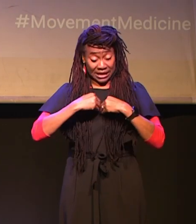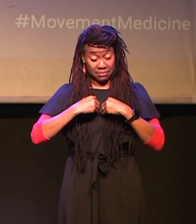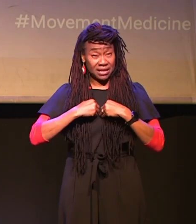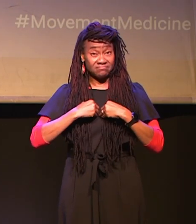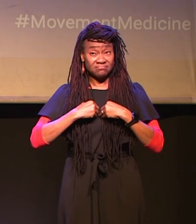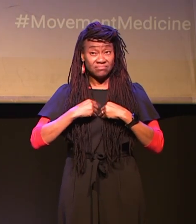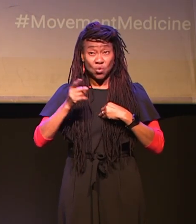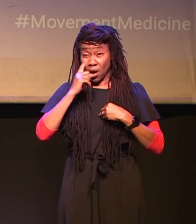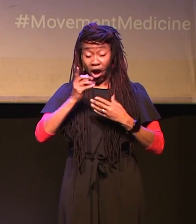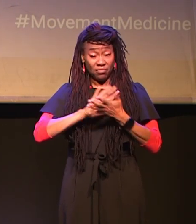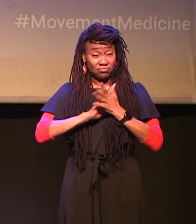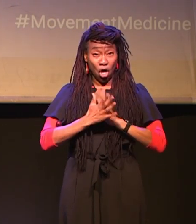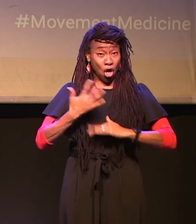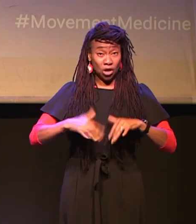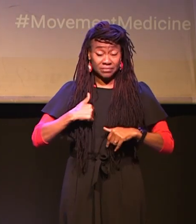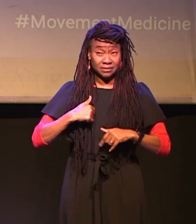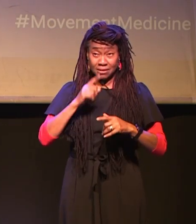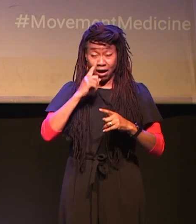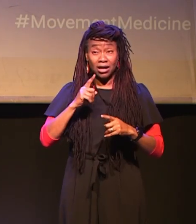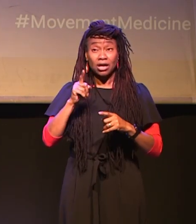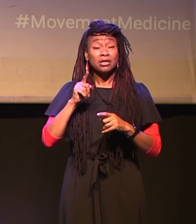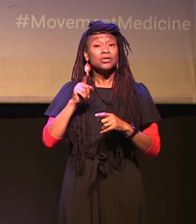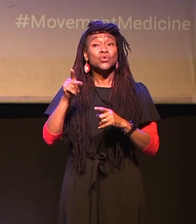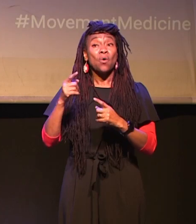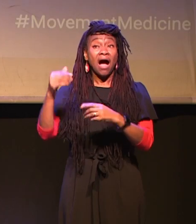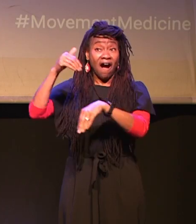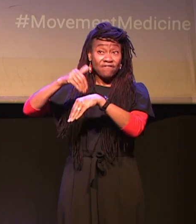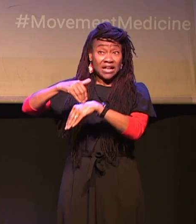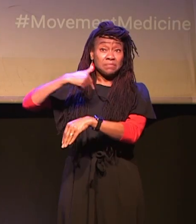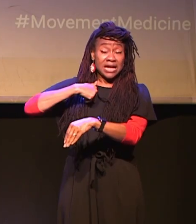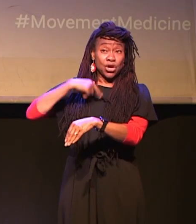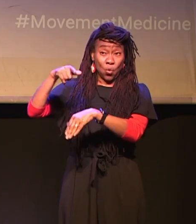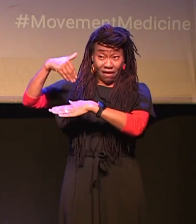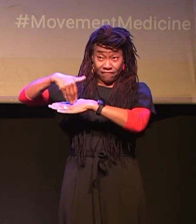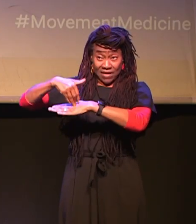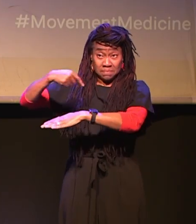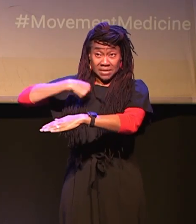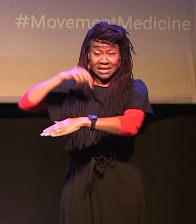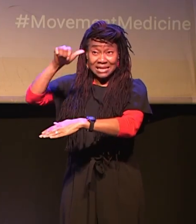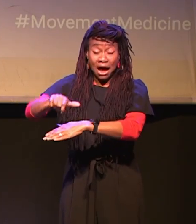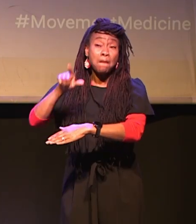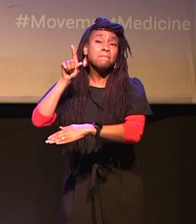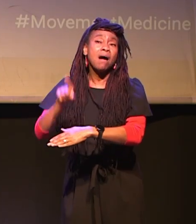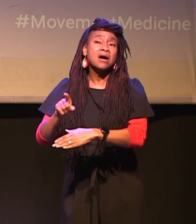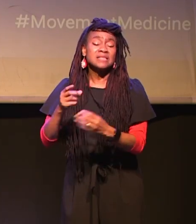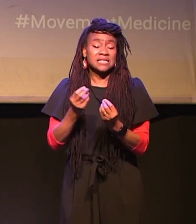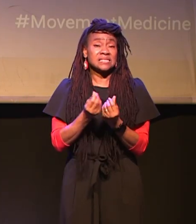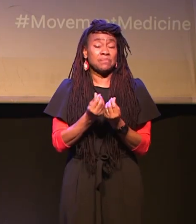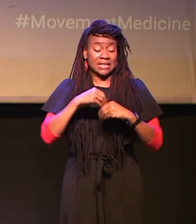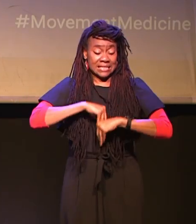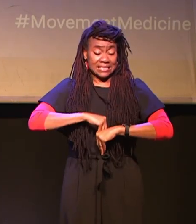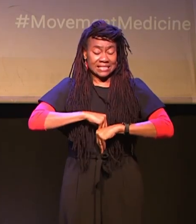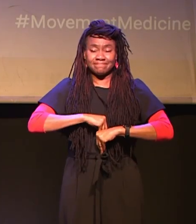me. Do you understand what I'm saying? Even if you touch me, there is something in me that cannot be touched by